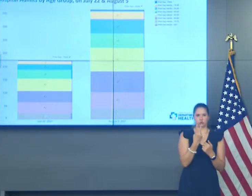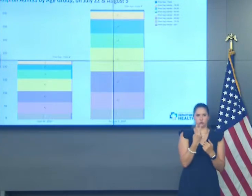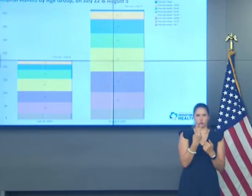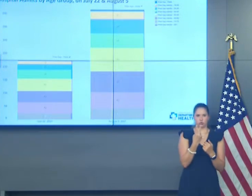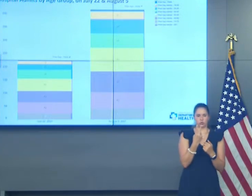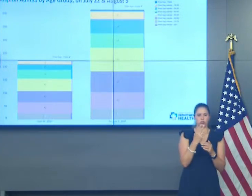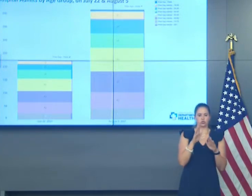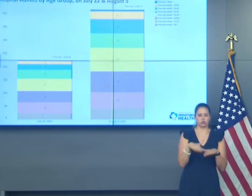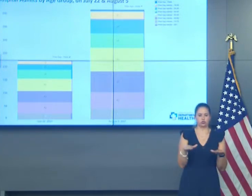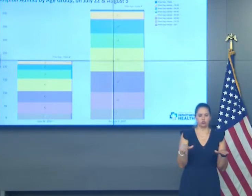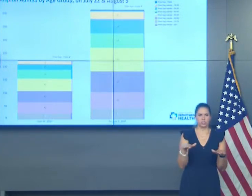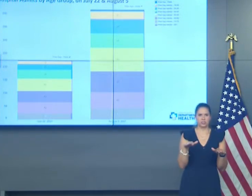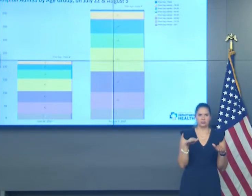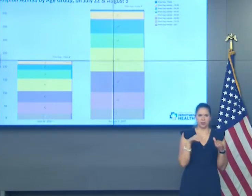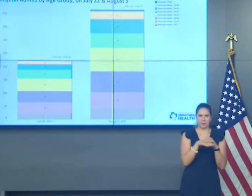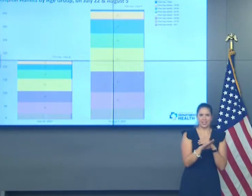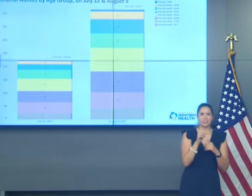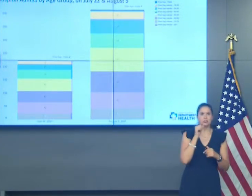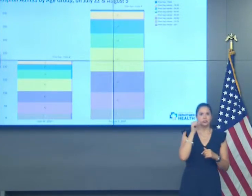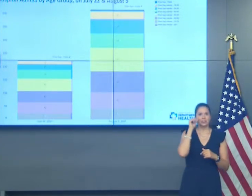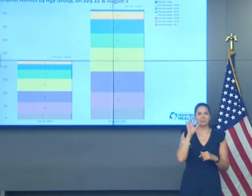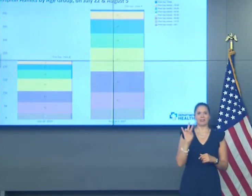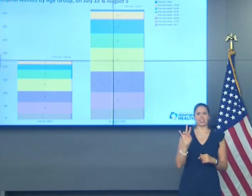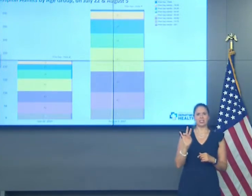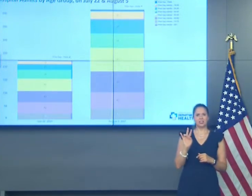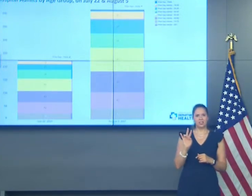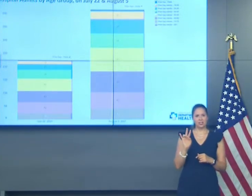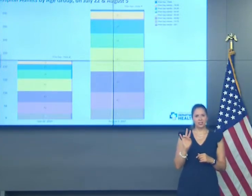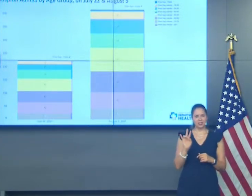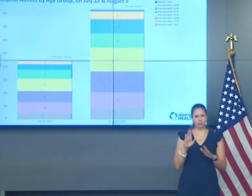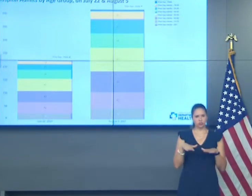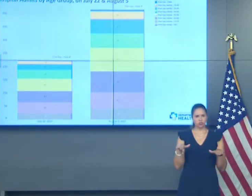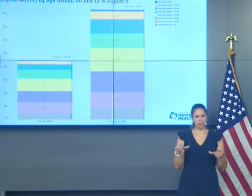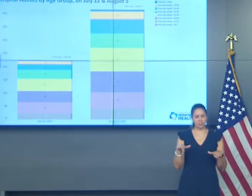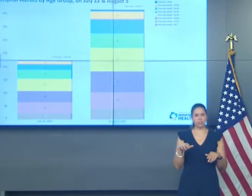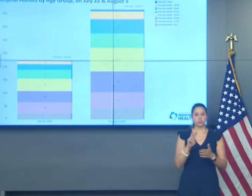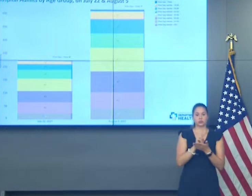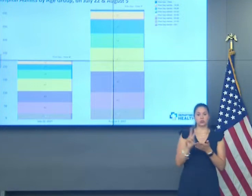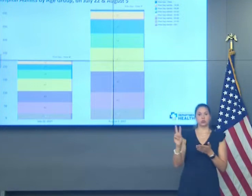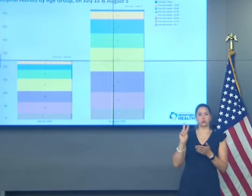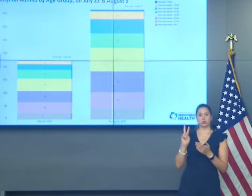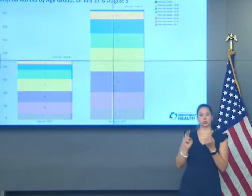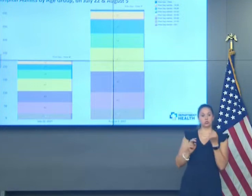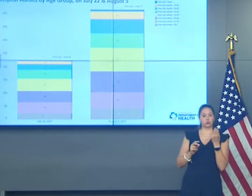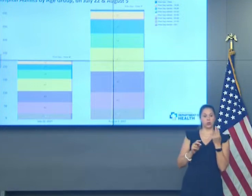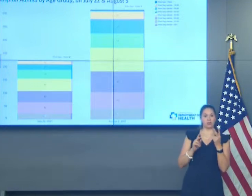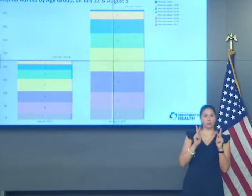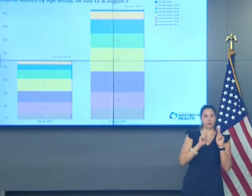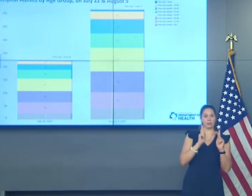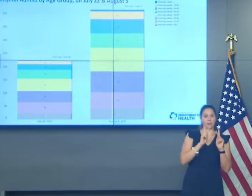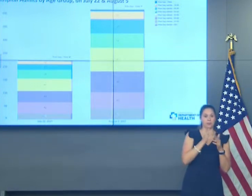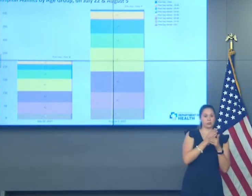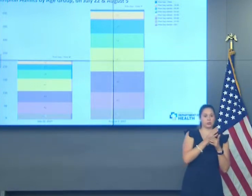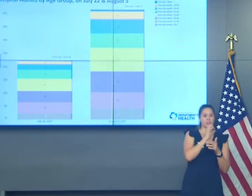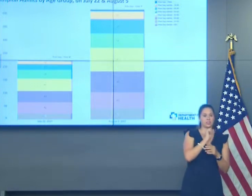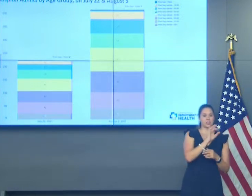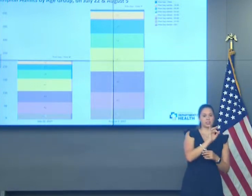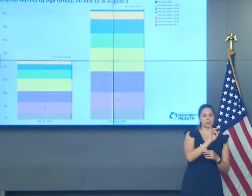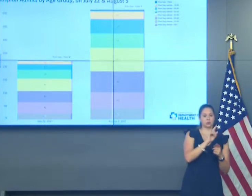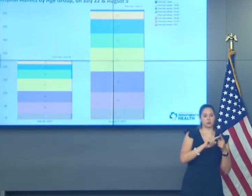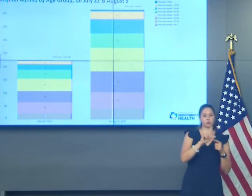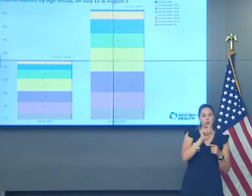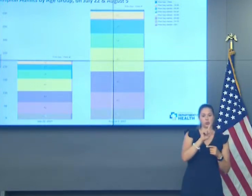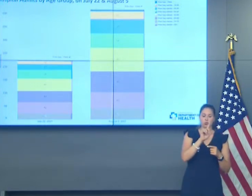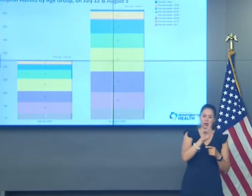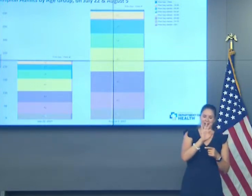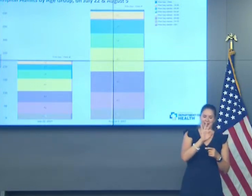pediatric patients, 2 children admitted. Yesterday, we had 7. 2 weeks ago, we had 12 individuals between 18 age and